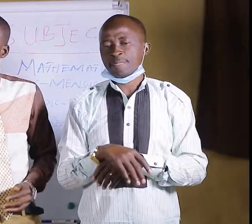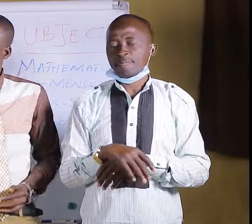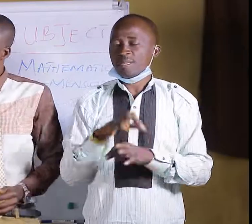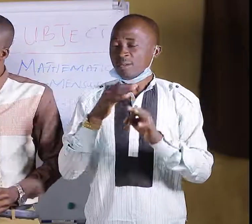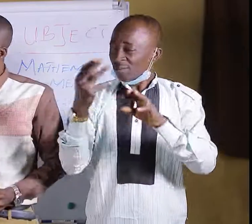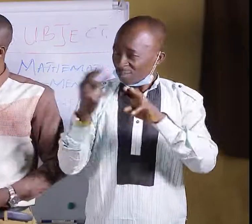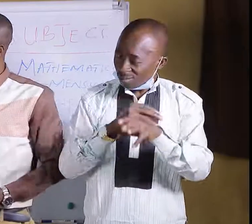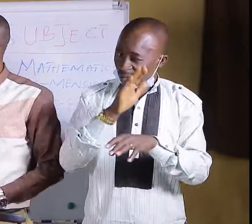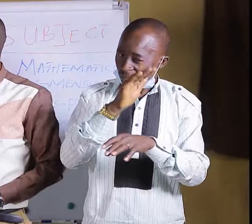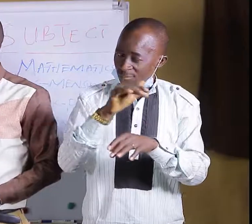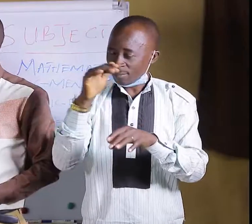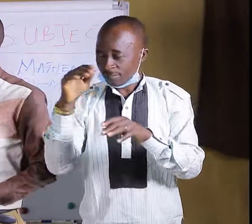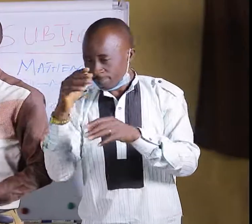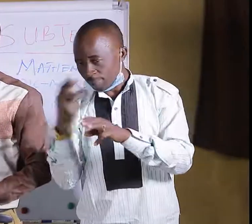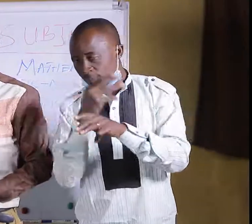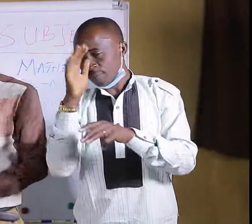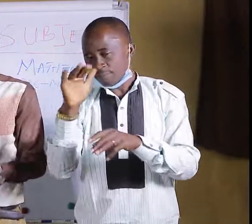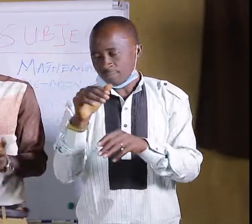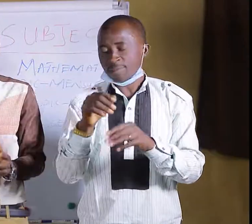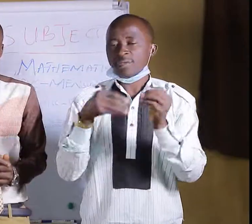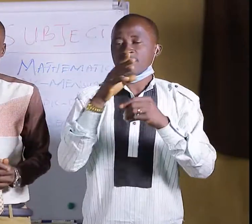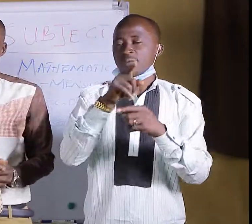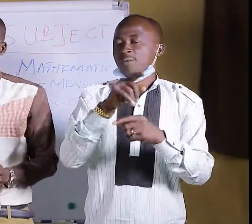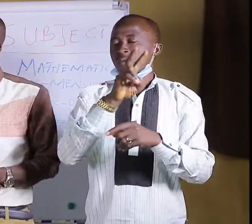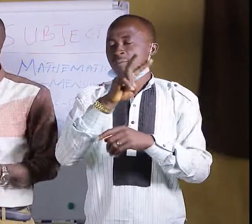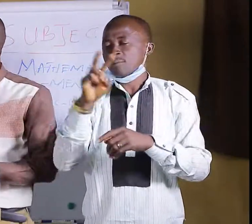you multiply 15 by 15, it will give you